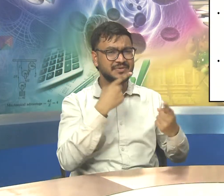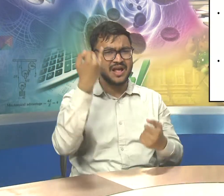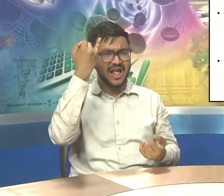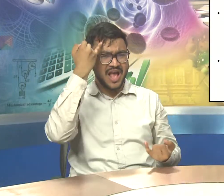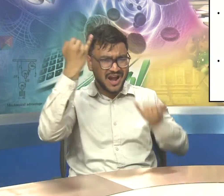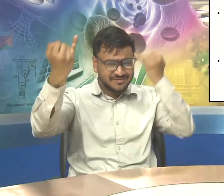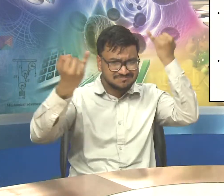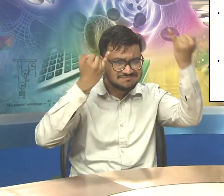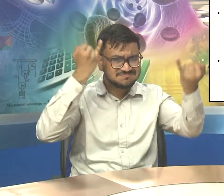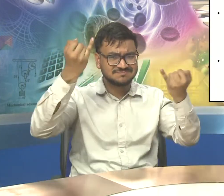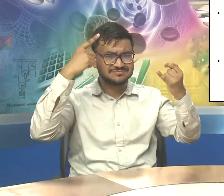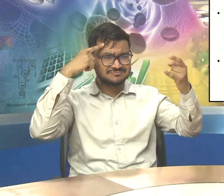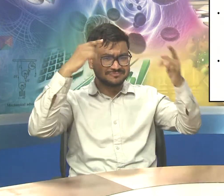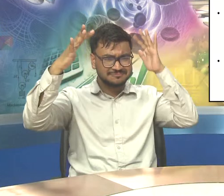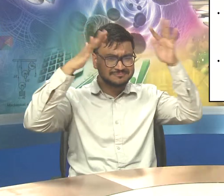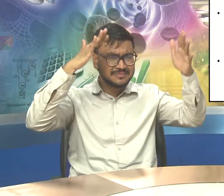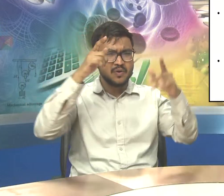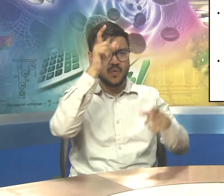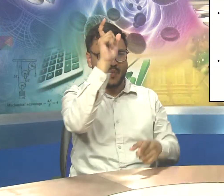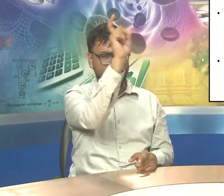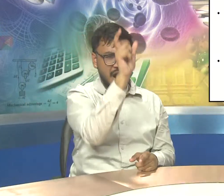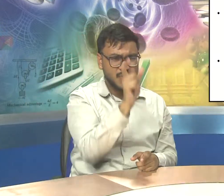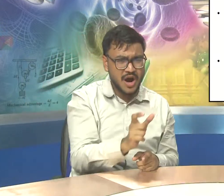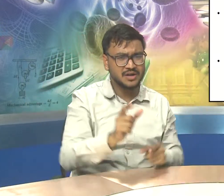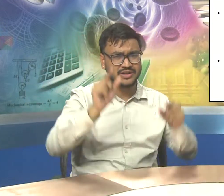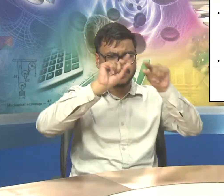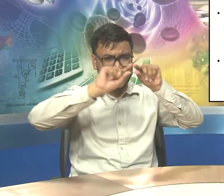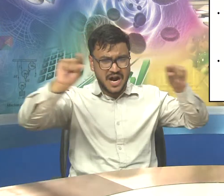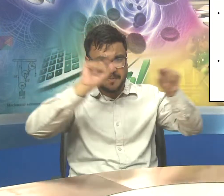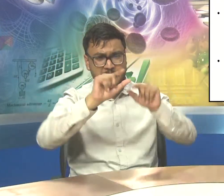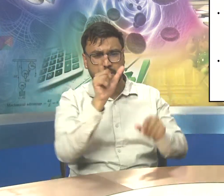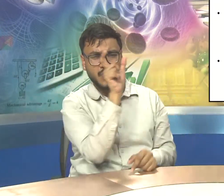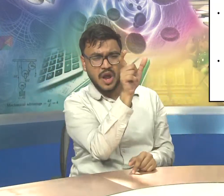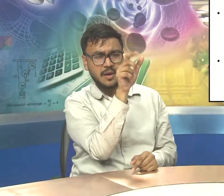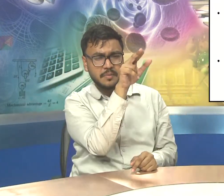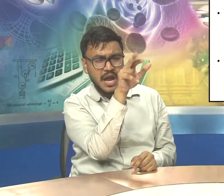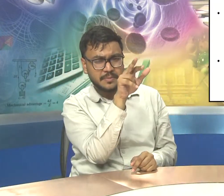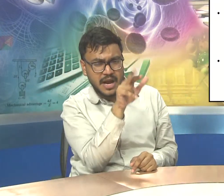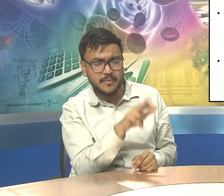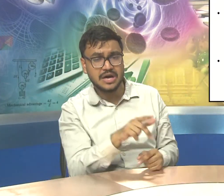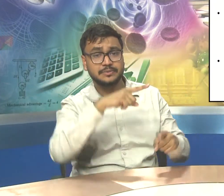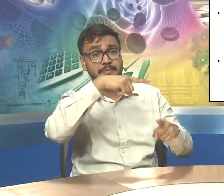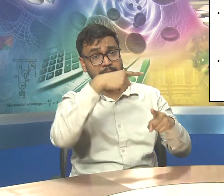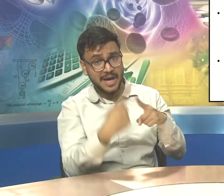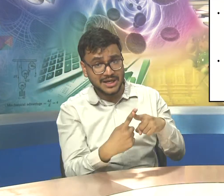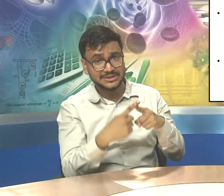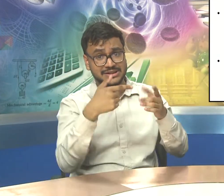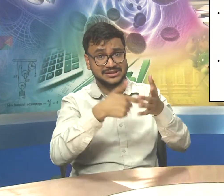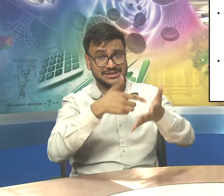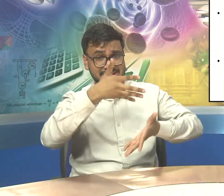We have signs to talk about ideas such as words, sentences,